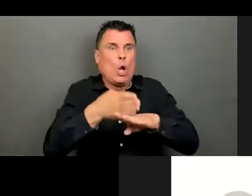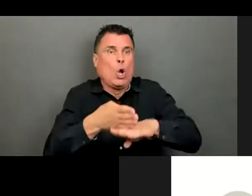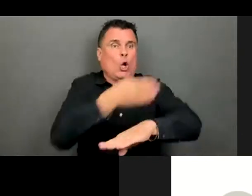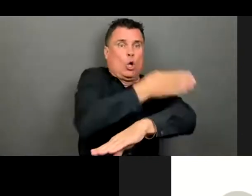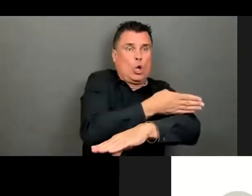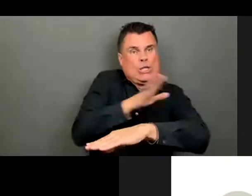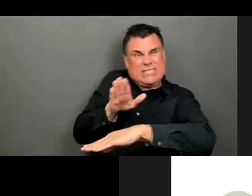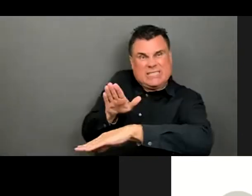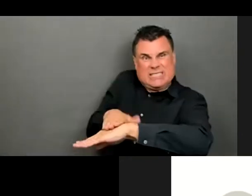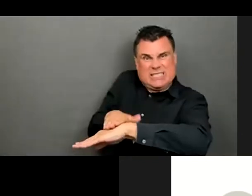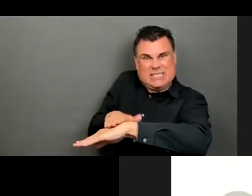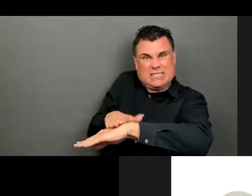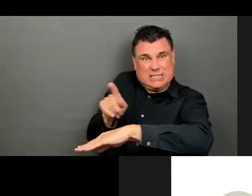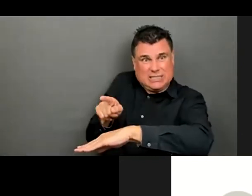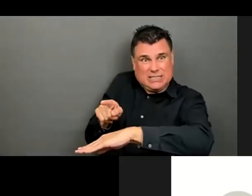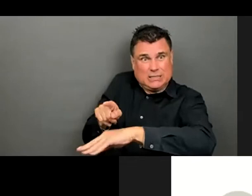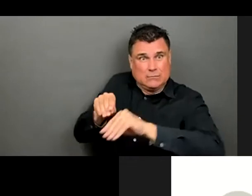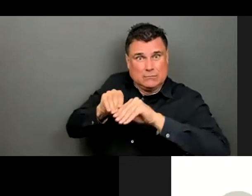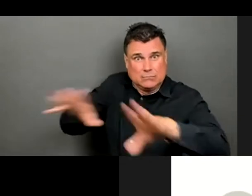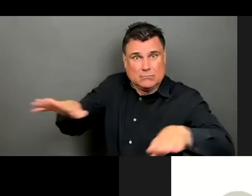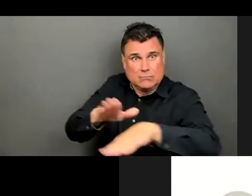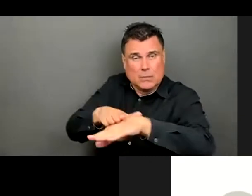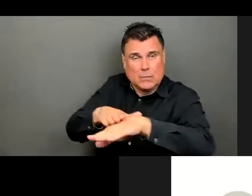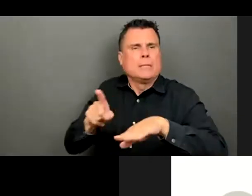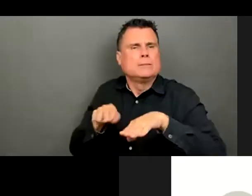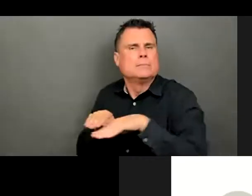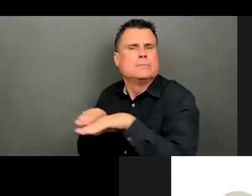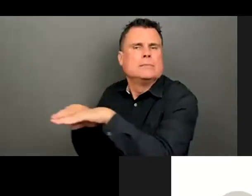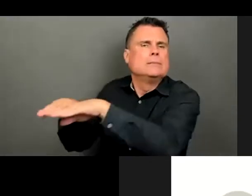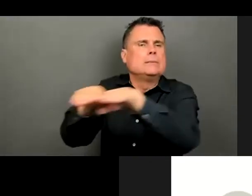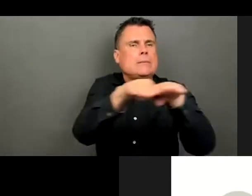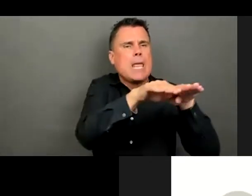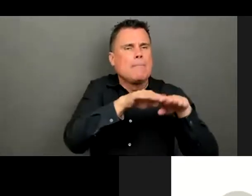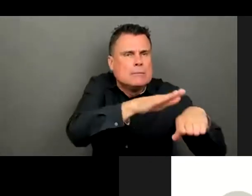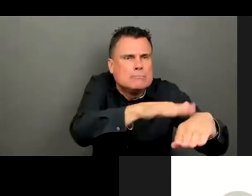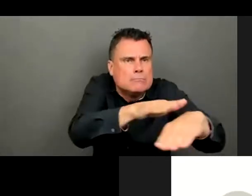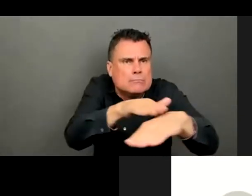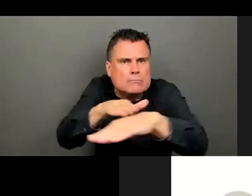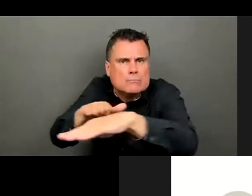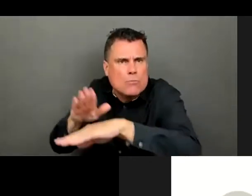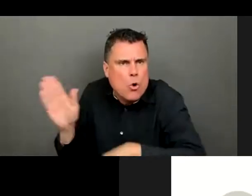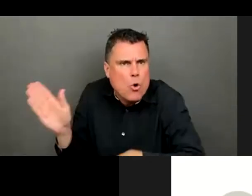is a common alerting protocol that does address all hazards and all